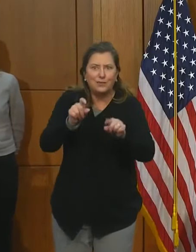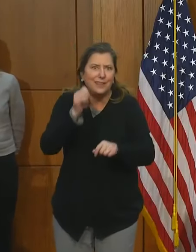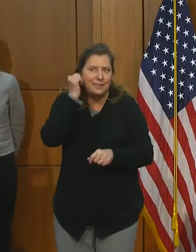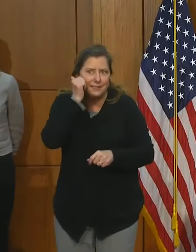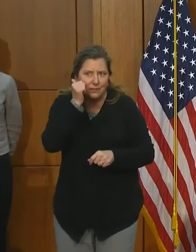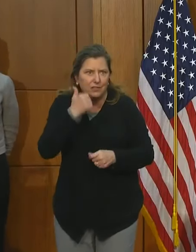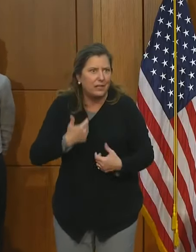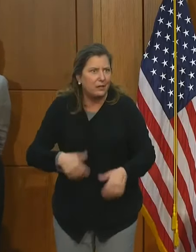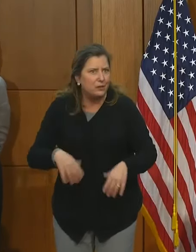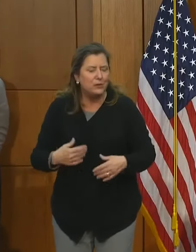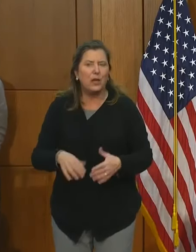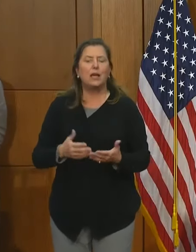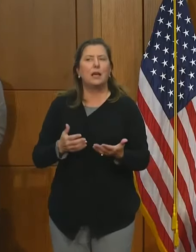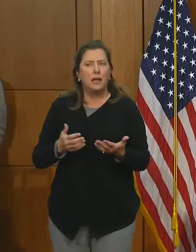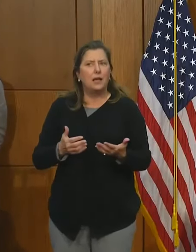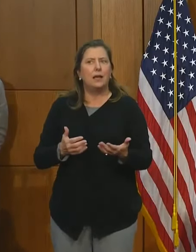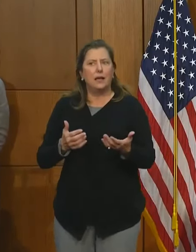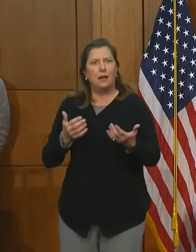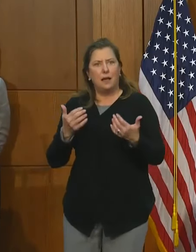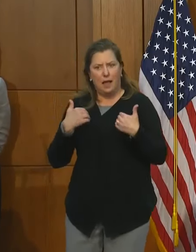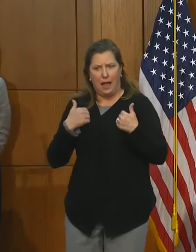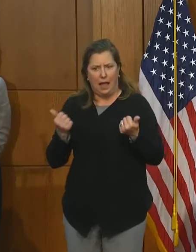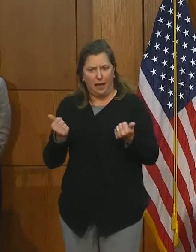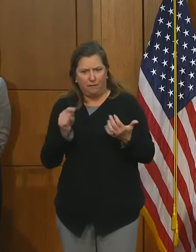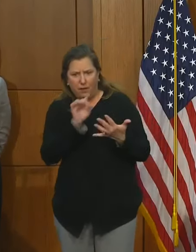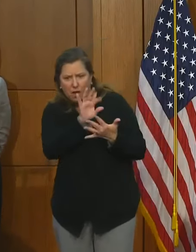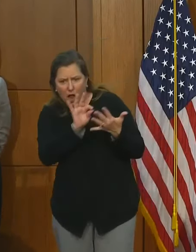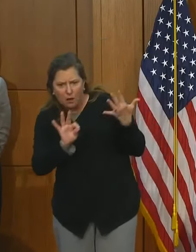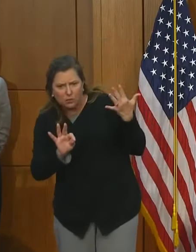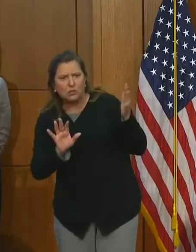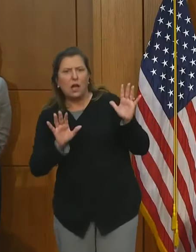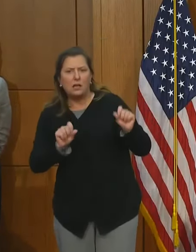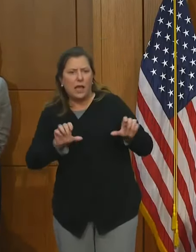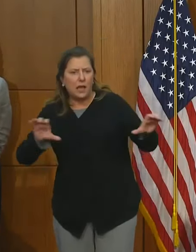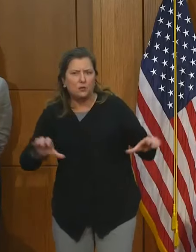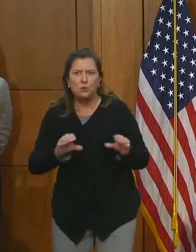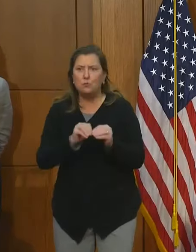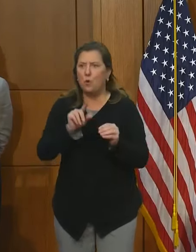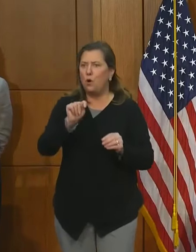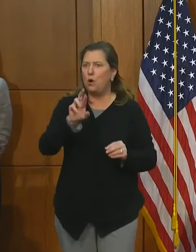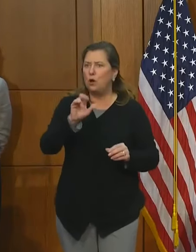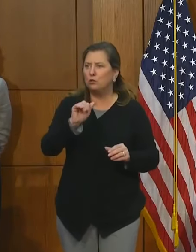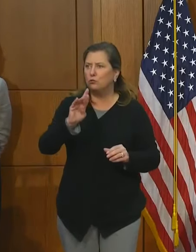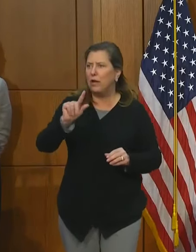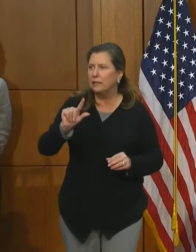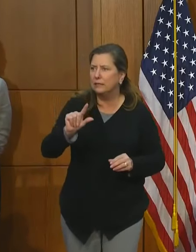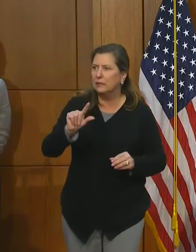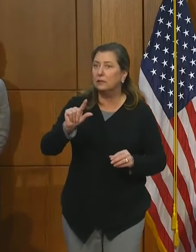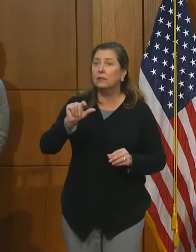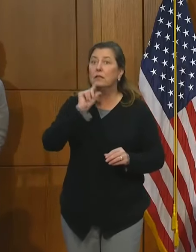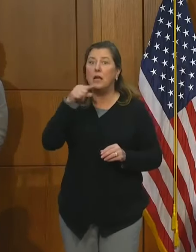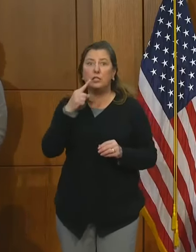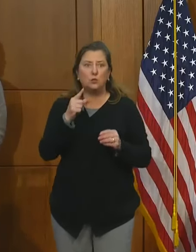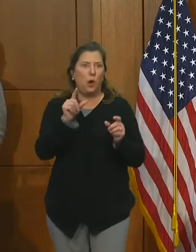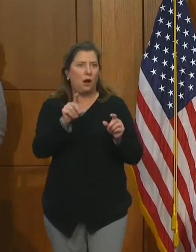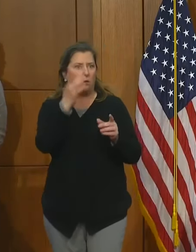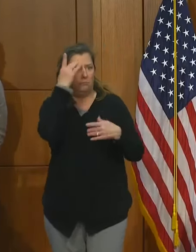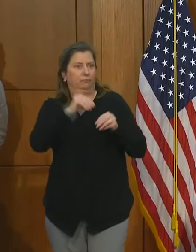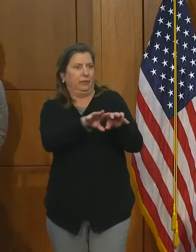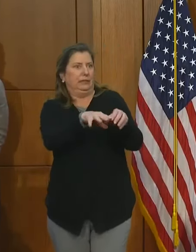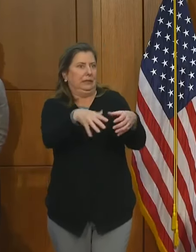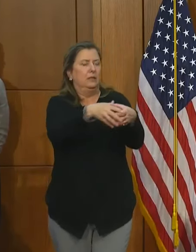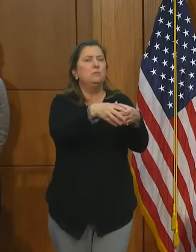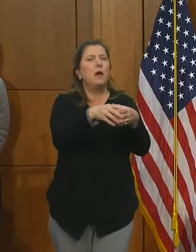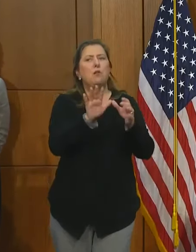day. We have the tools that we're working toward better tracing. Not just in the hot zones, but in all